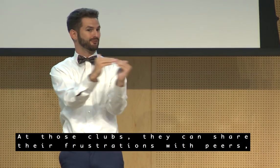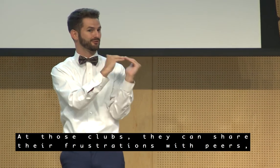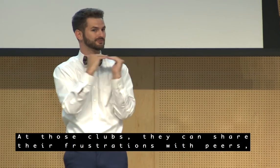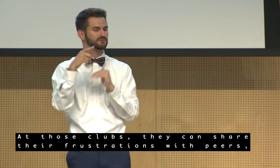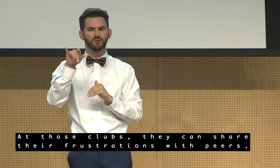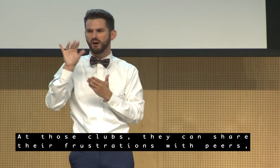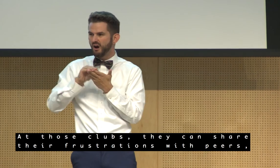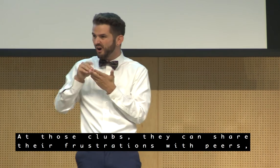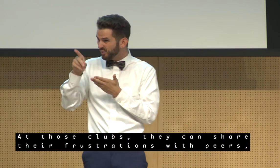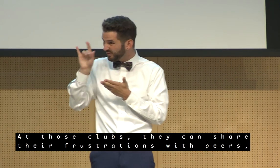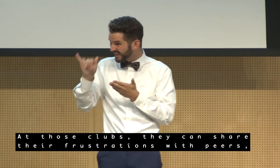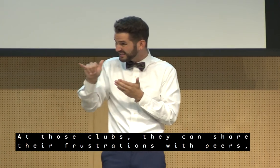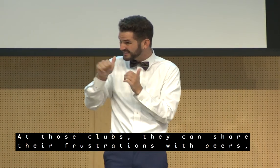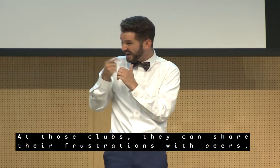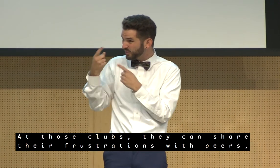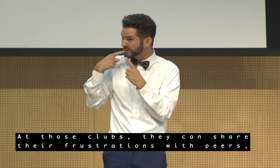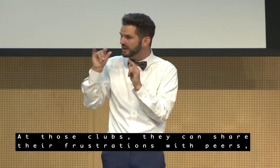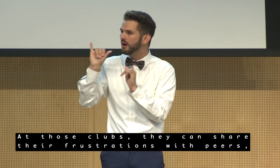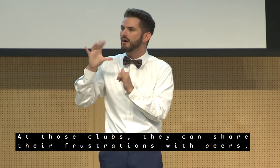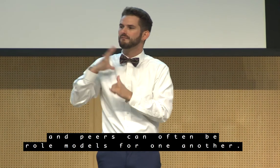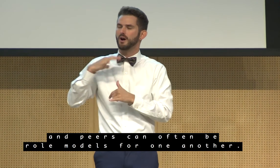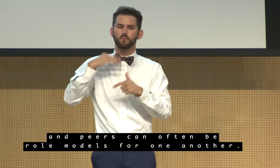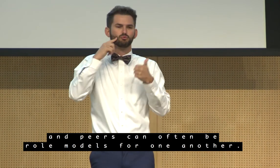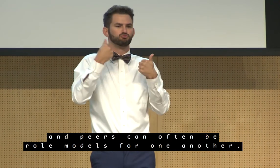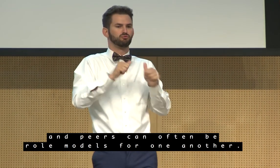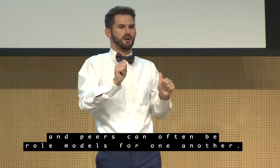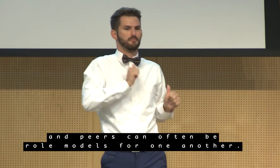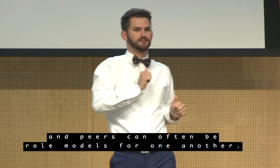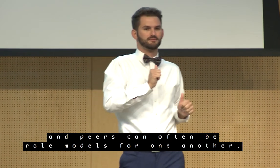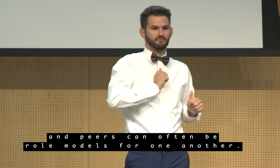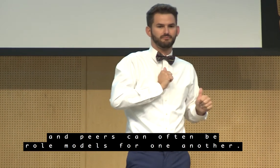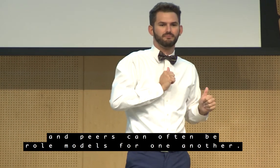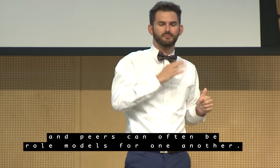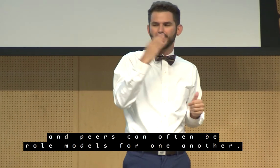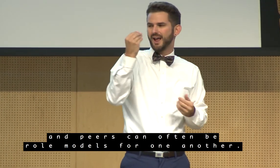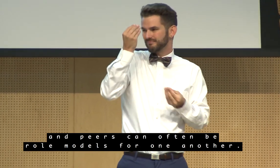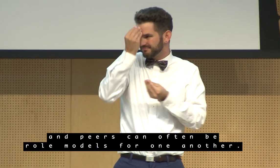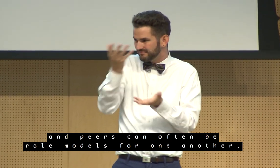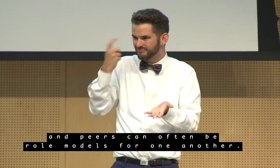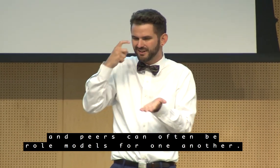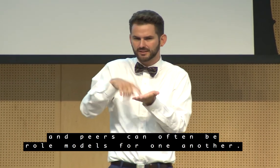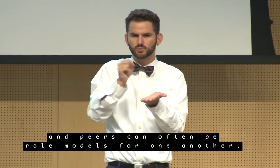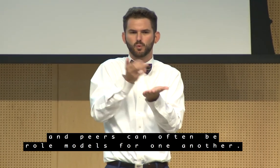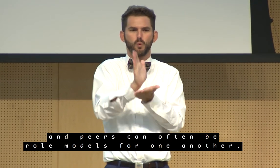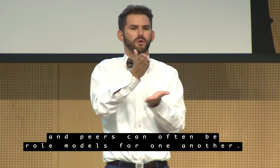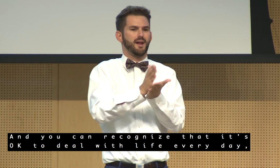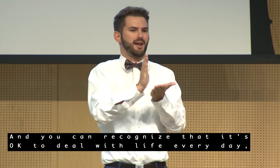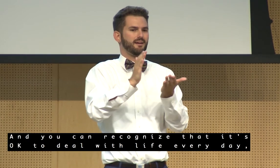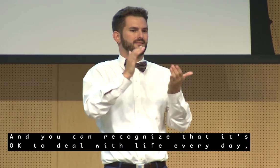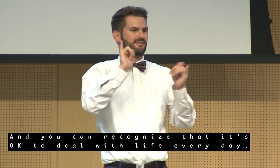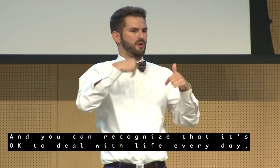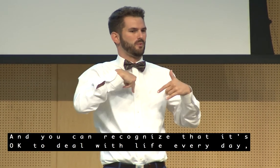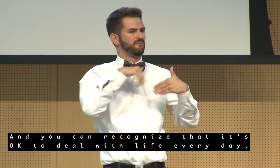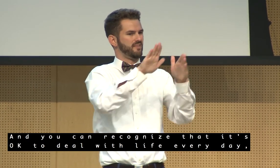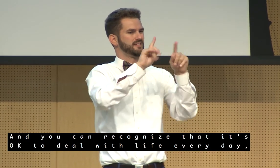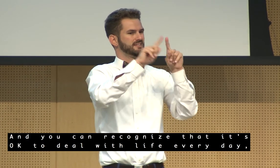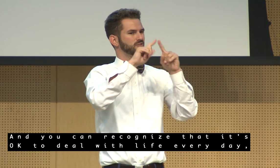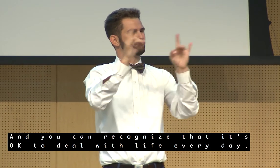clubs, they can share their frustrations with peers, and peers can often be role models for one another. And you can recognize that